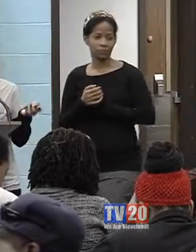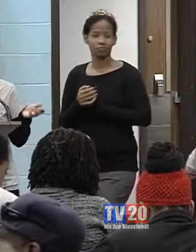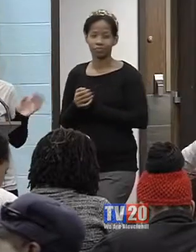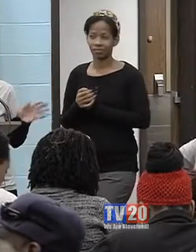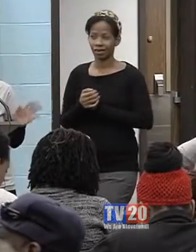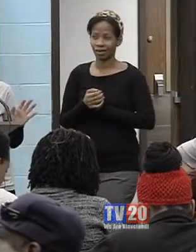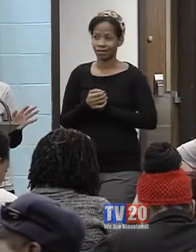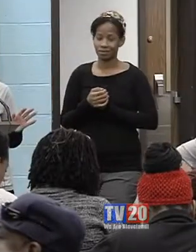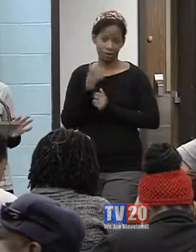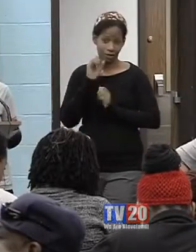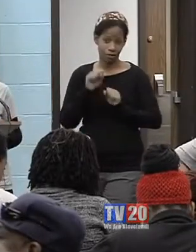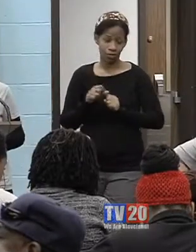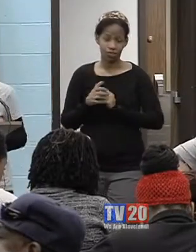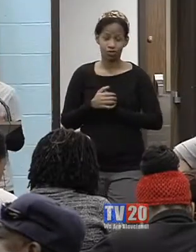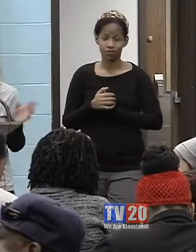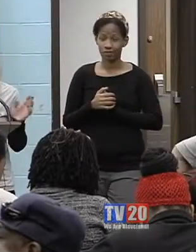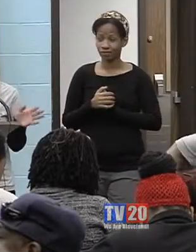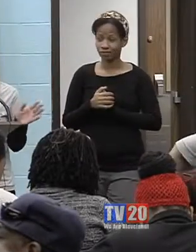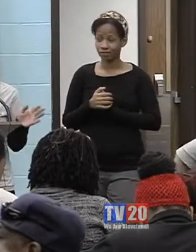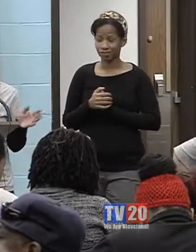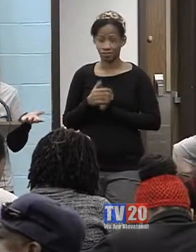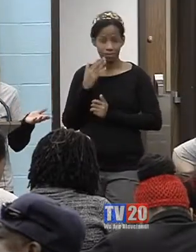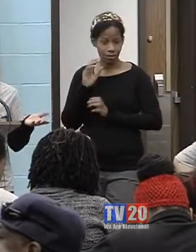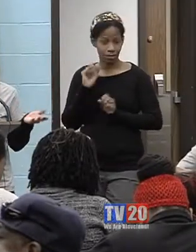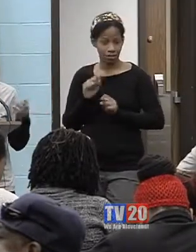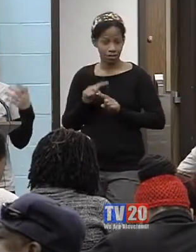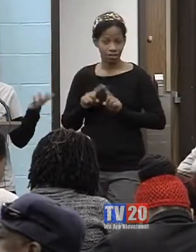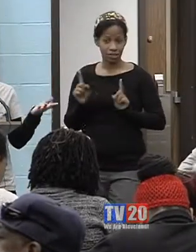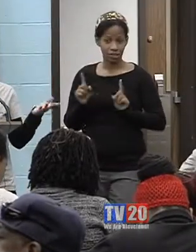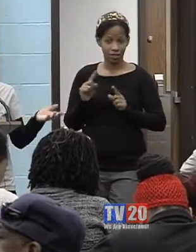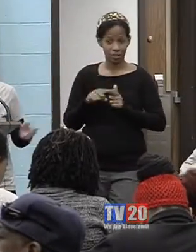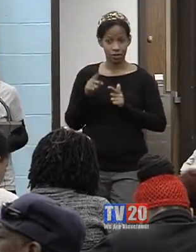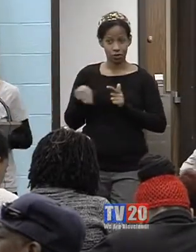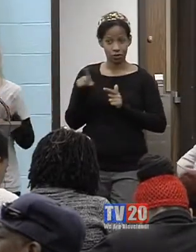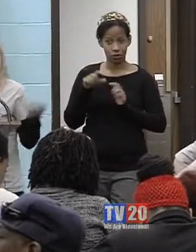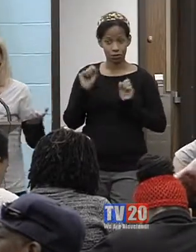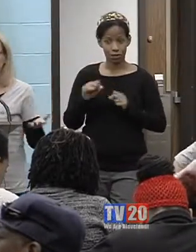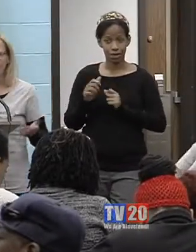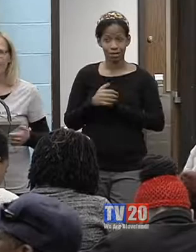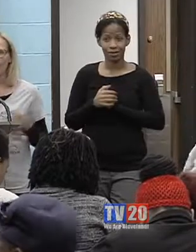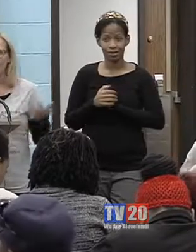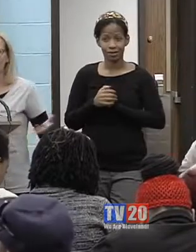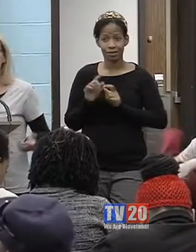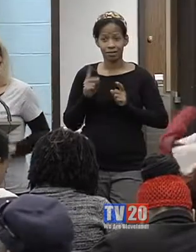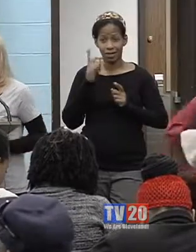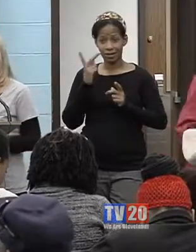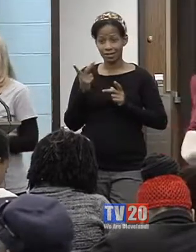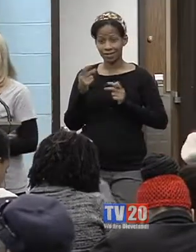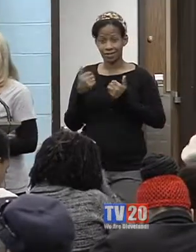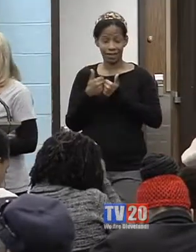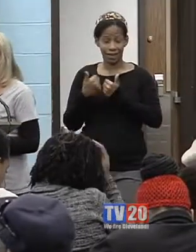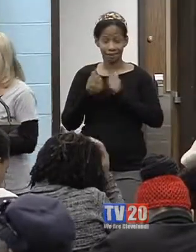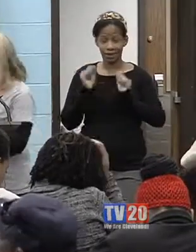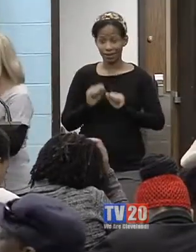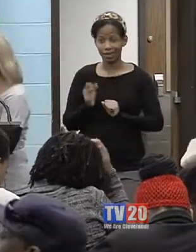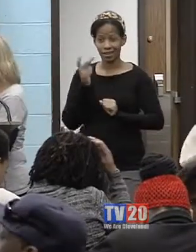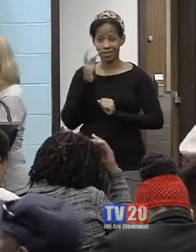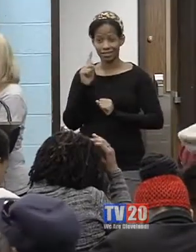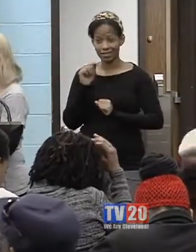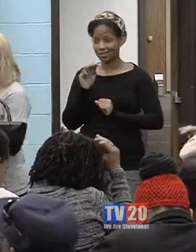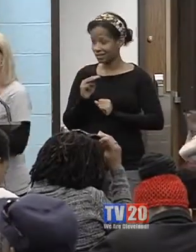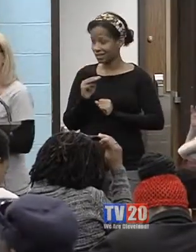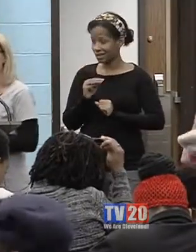But I could have watched it. And I may watch it differently than you would, but yeah, I could see the game. I see